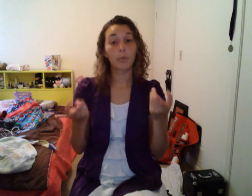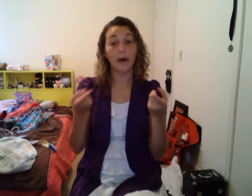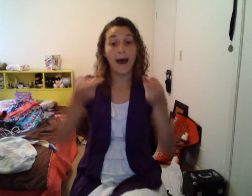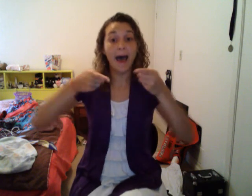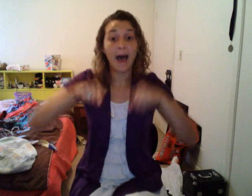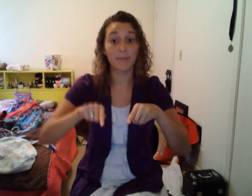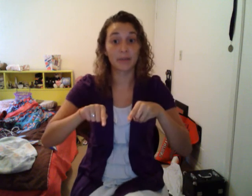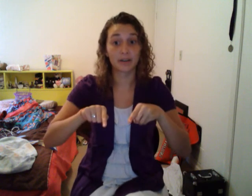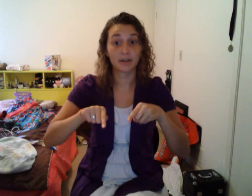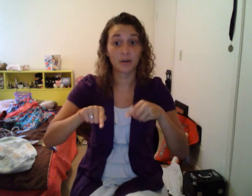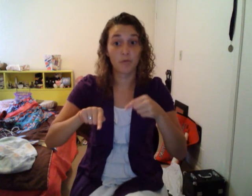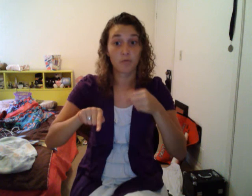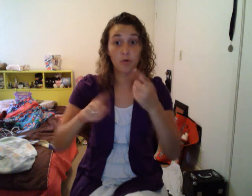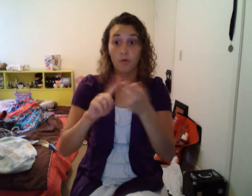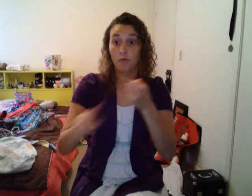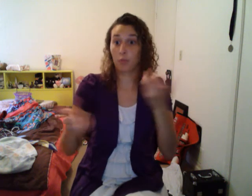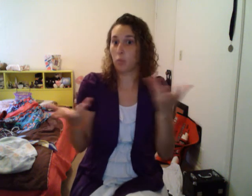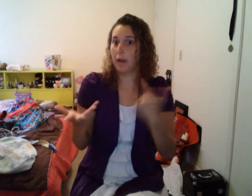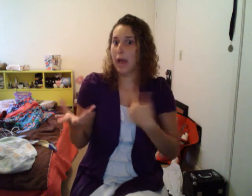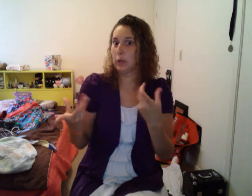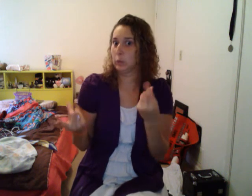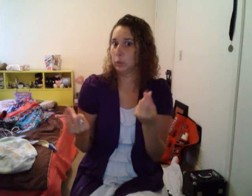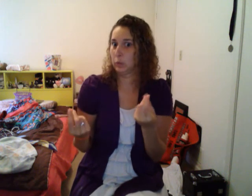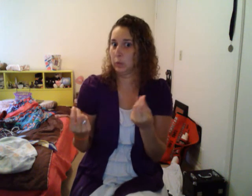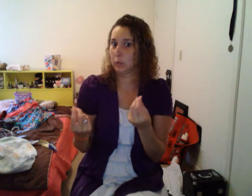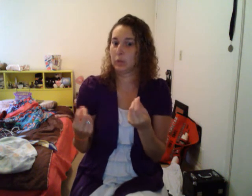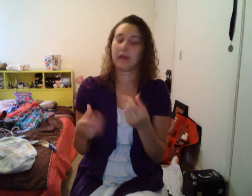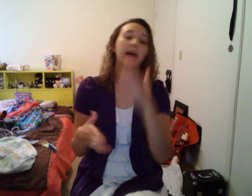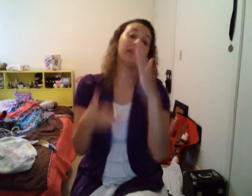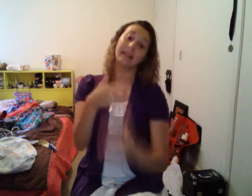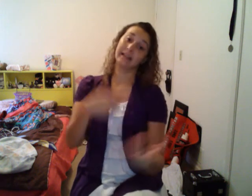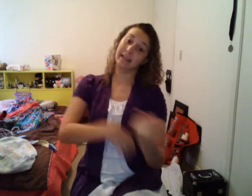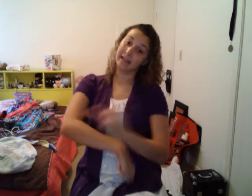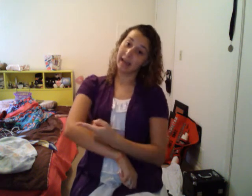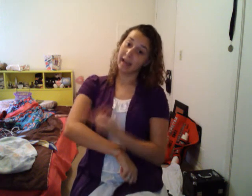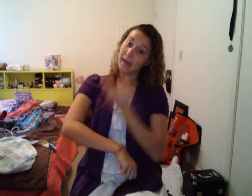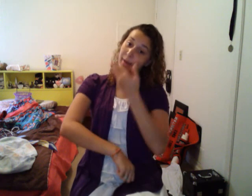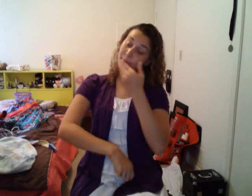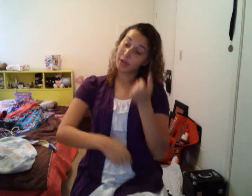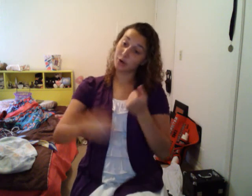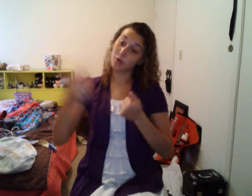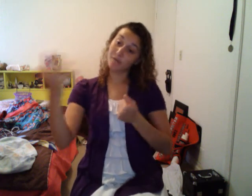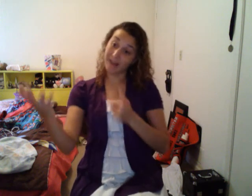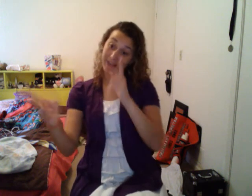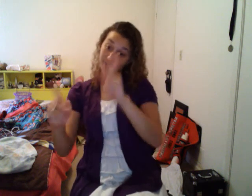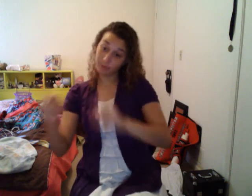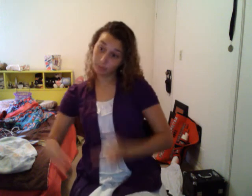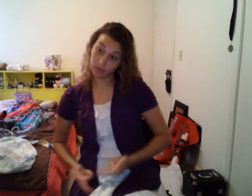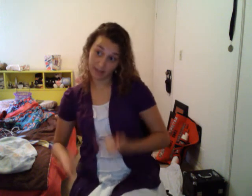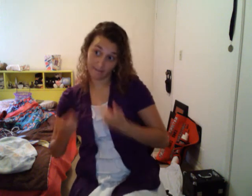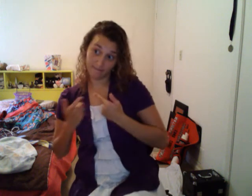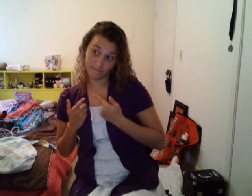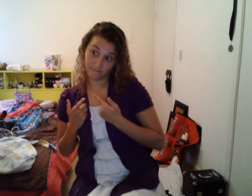your action. At the end of the day, better that 5 should live, even if 1 must